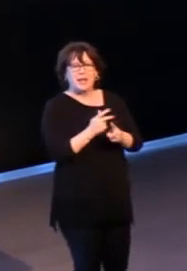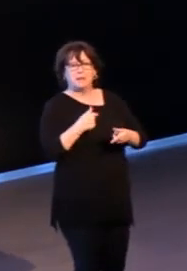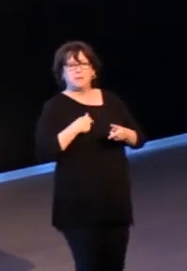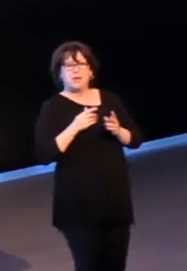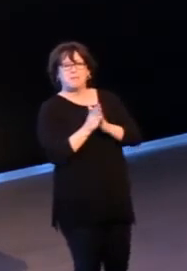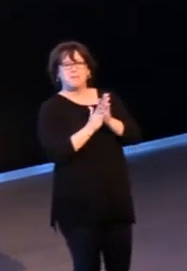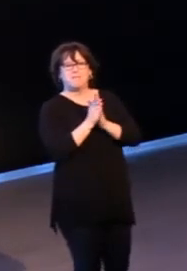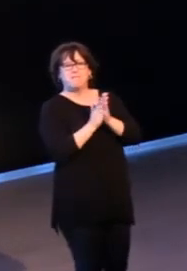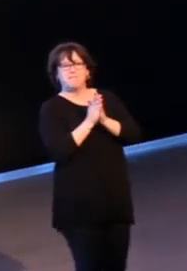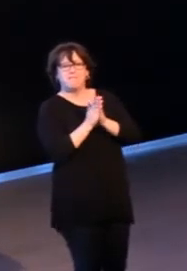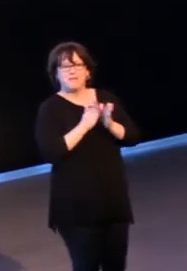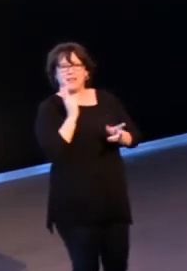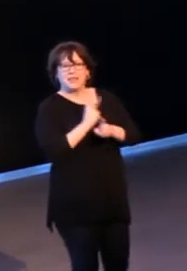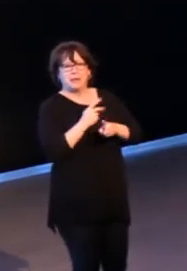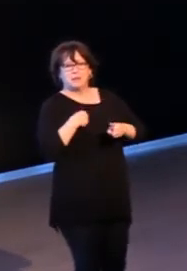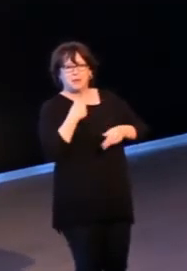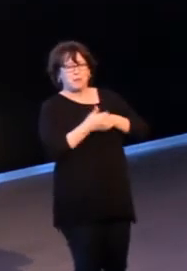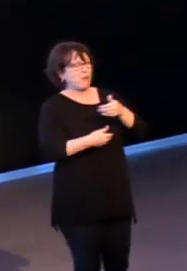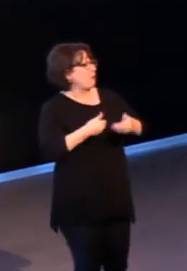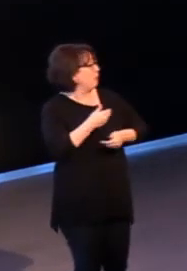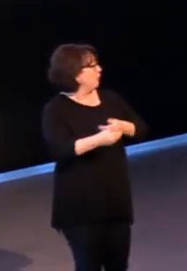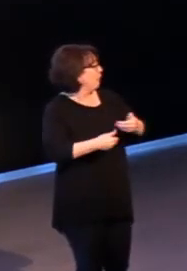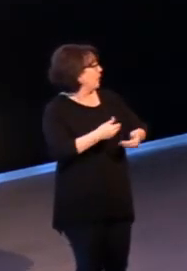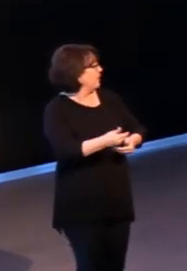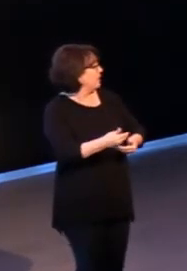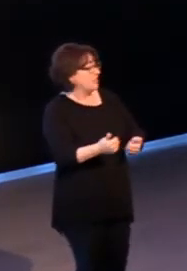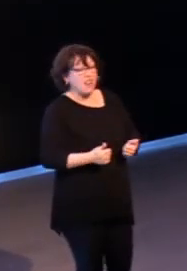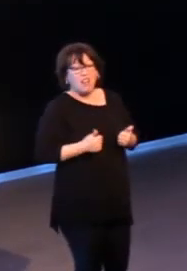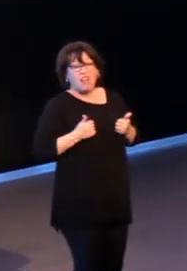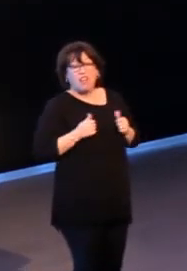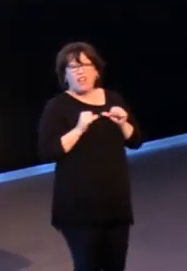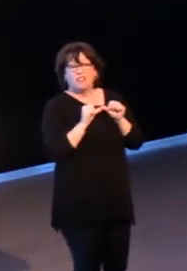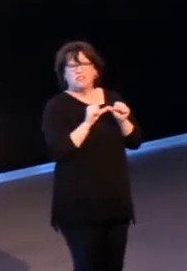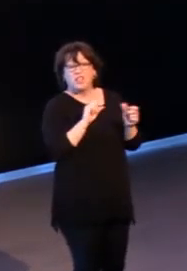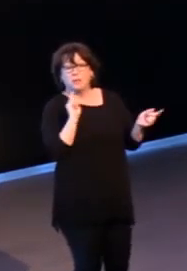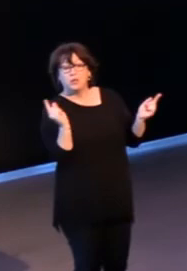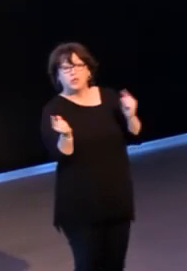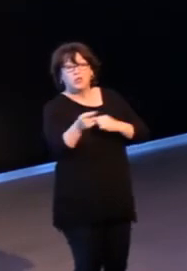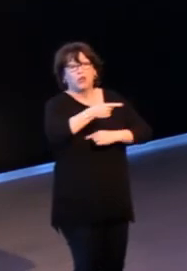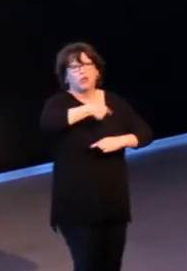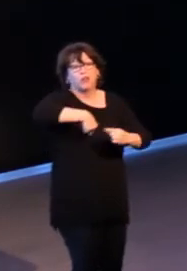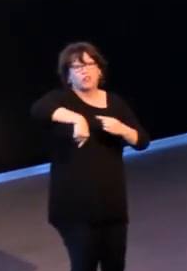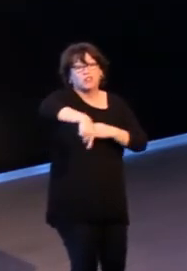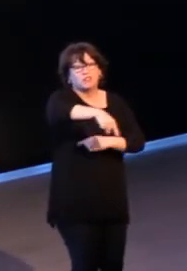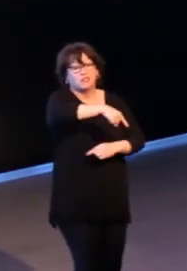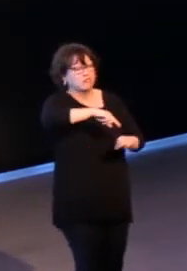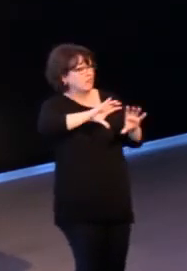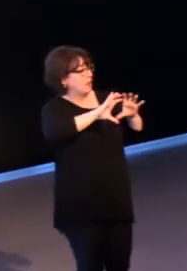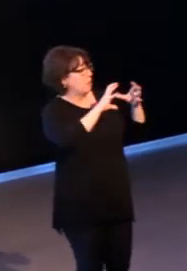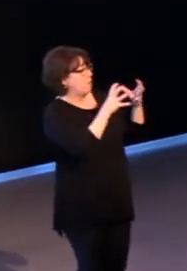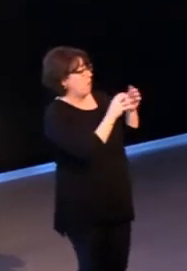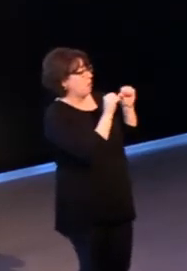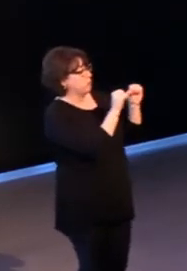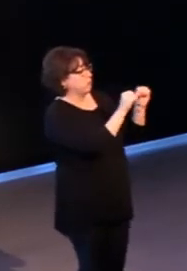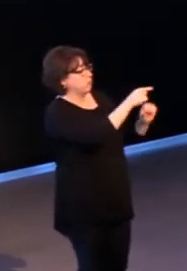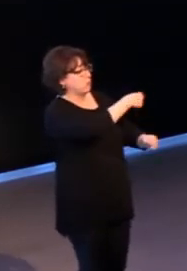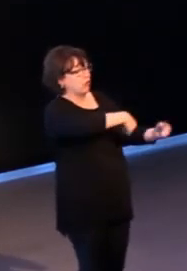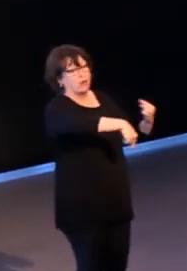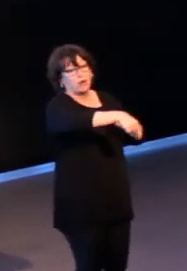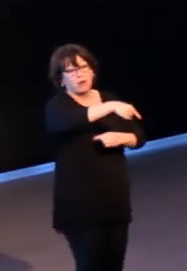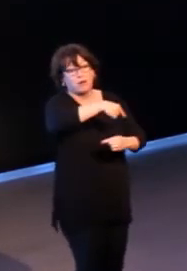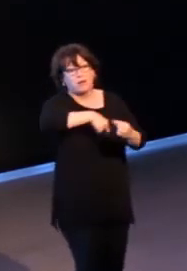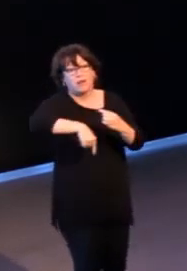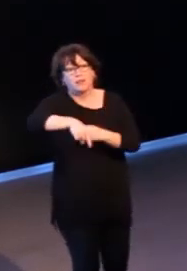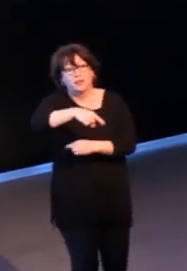moving. And the change keeps coming, and the world keeps turning. Turning is turning, and the world keeps turning. Turning